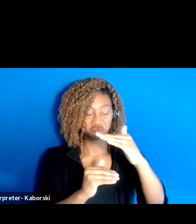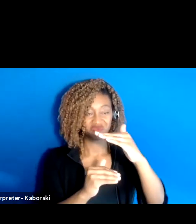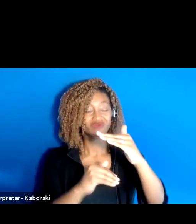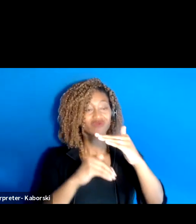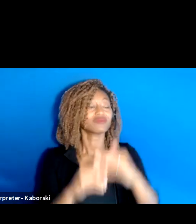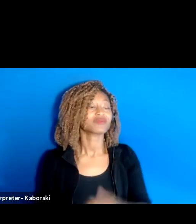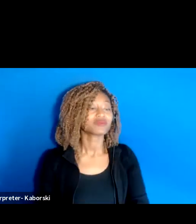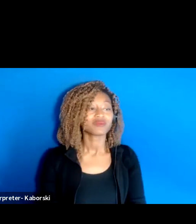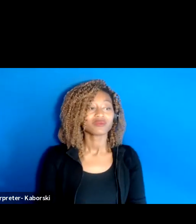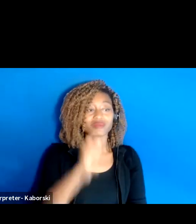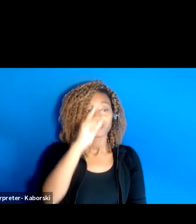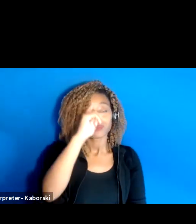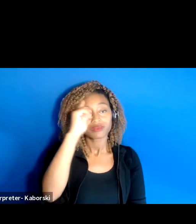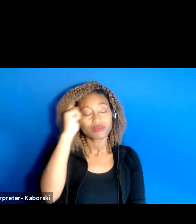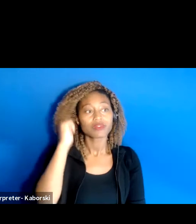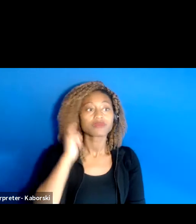slide.